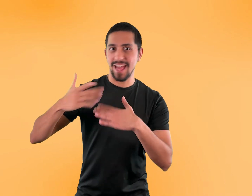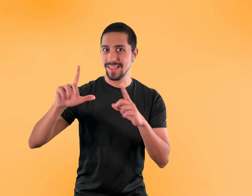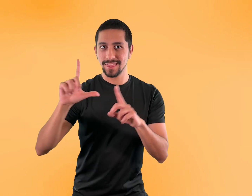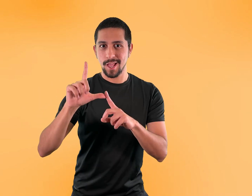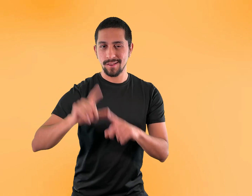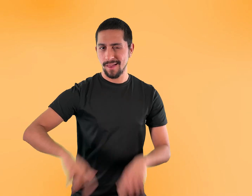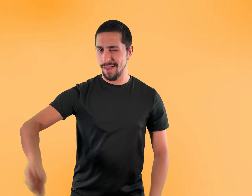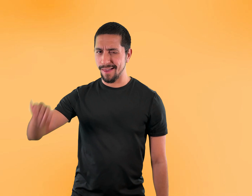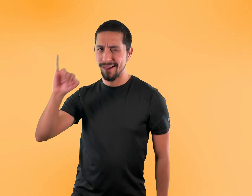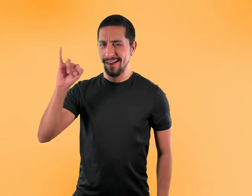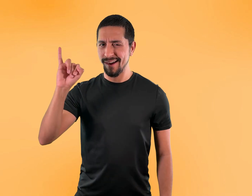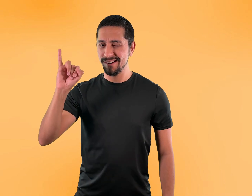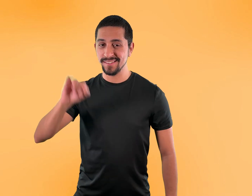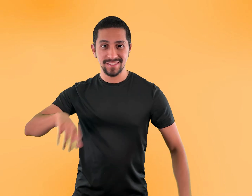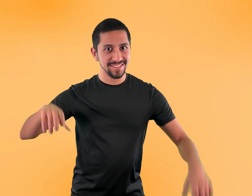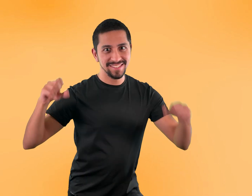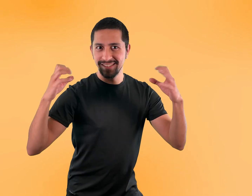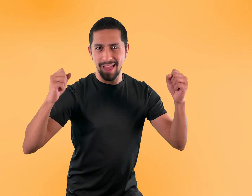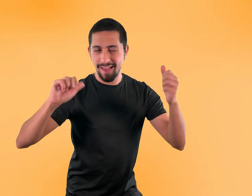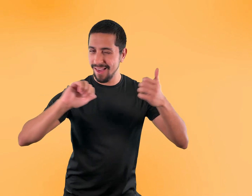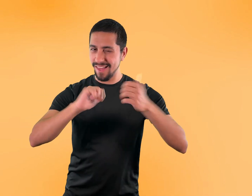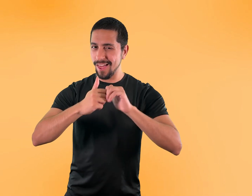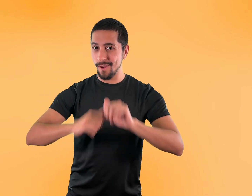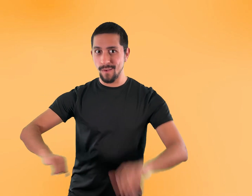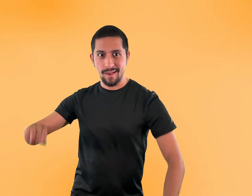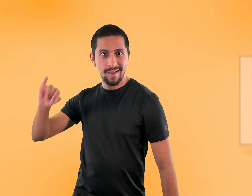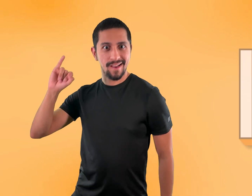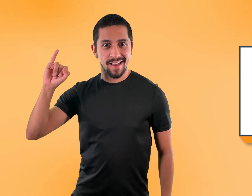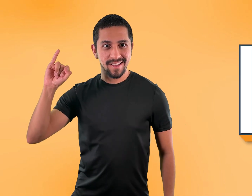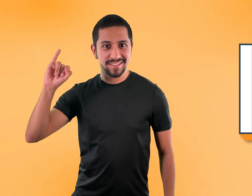Next up, the letter I. How do you sign I?